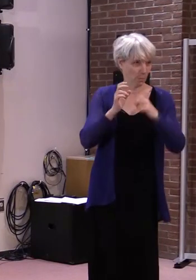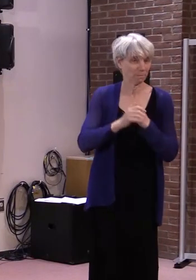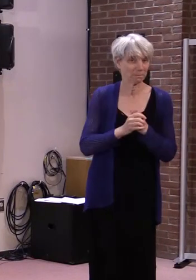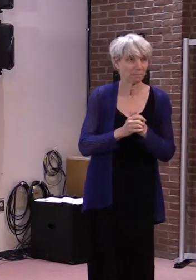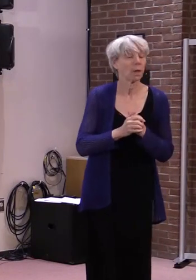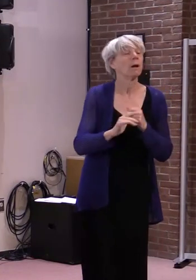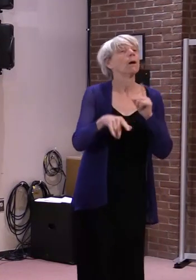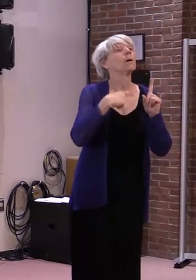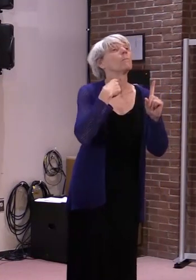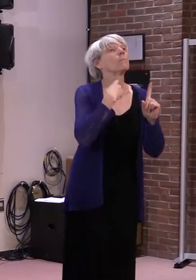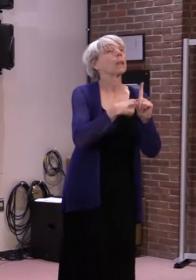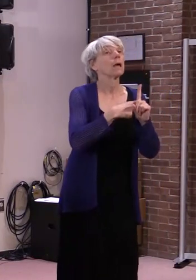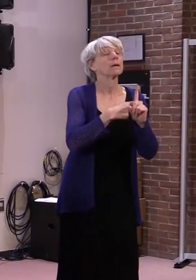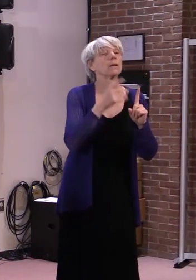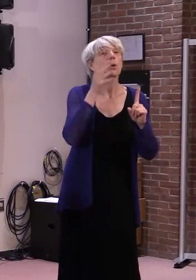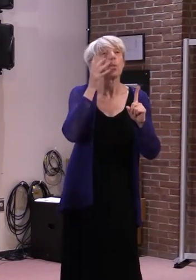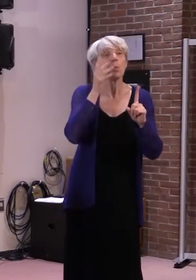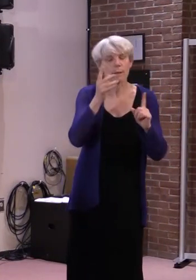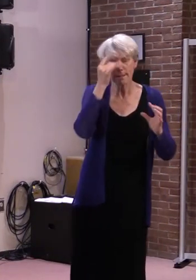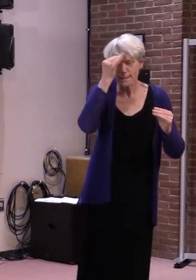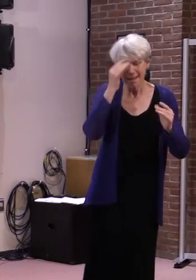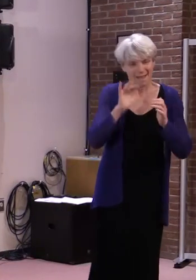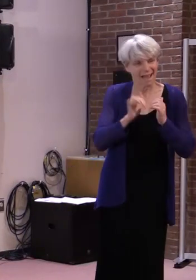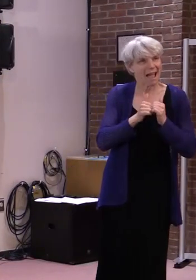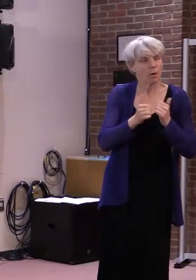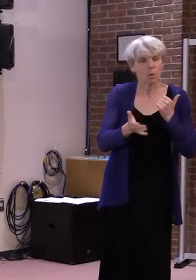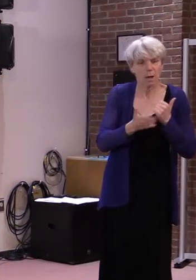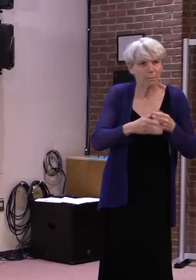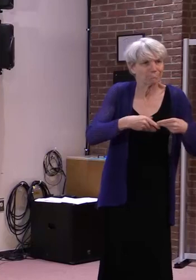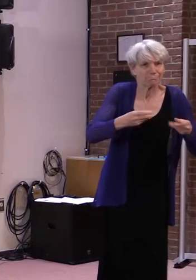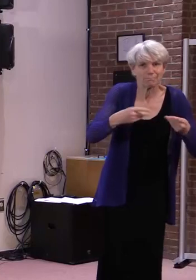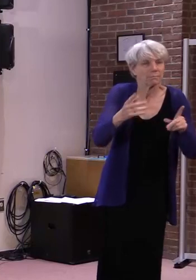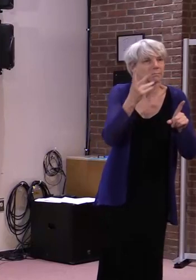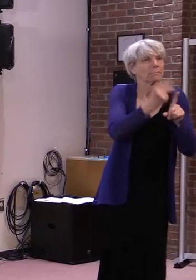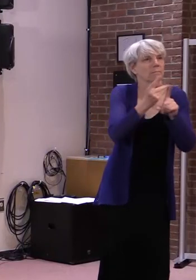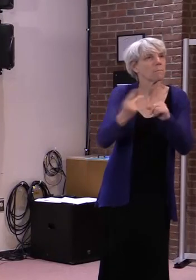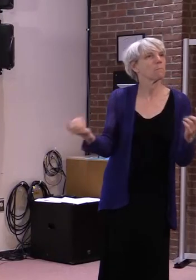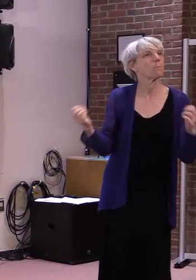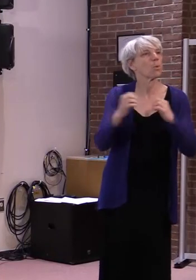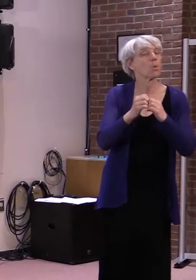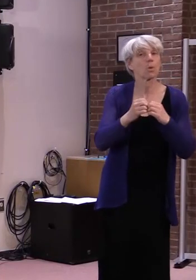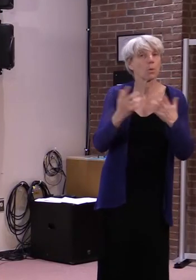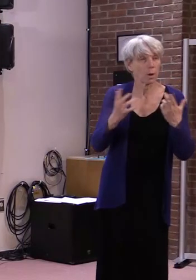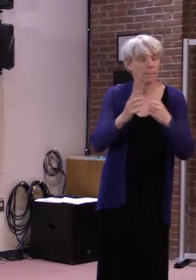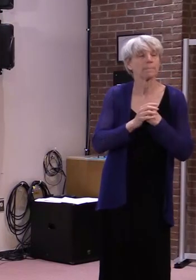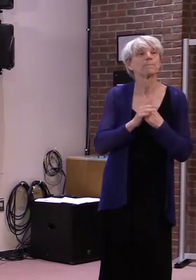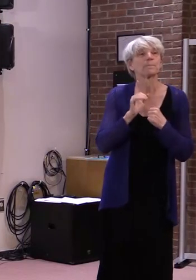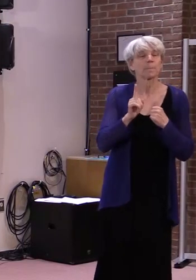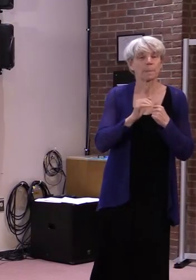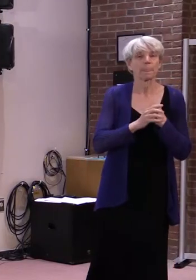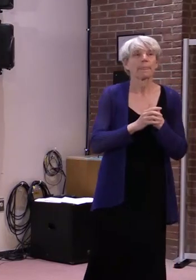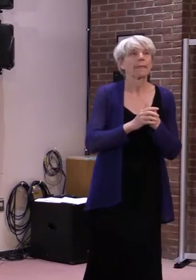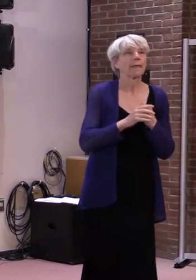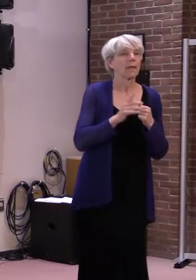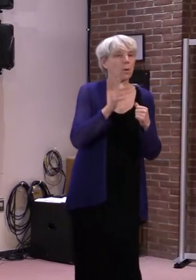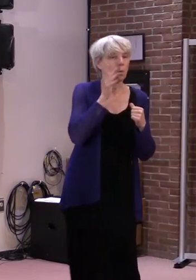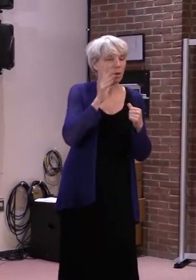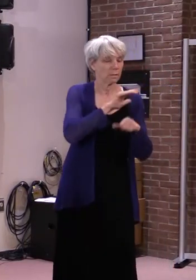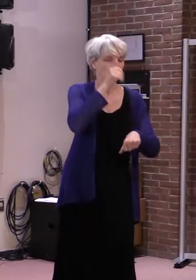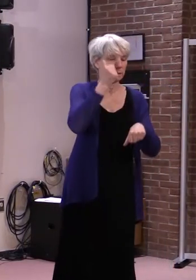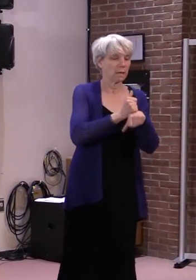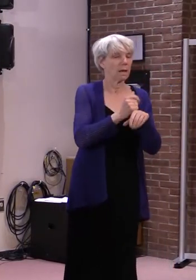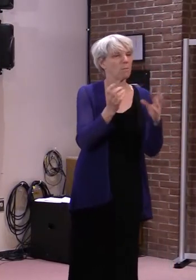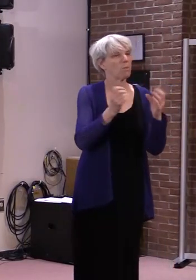using a variety of vaccination strategies in the upcoming weeks. We will be moving to 10 to 14